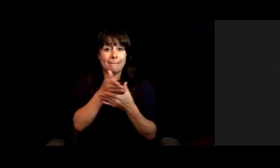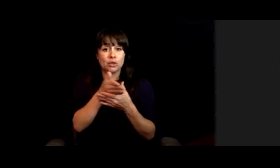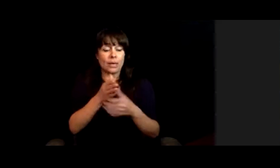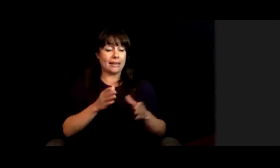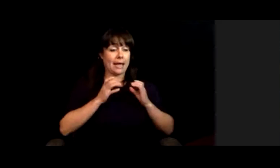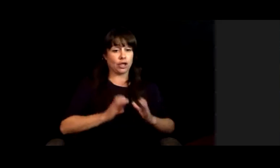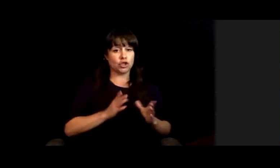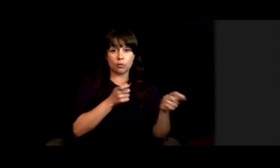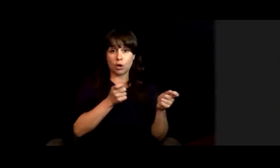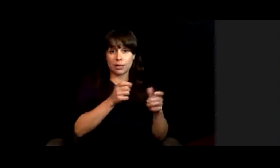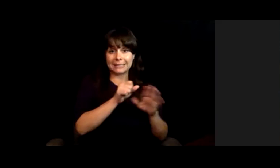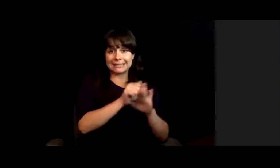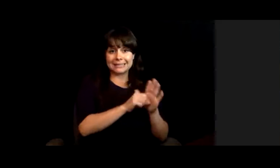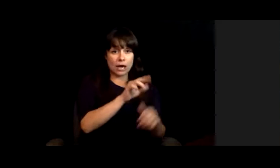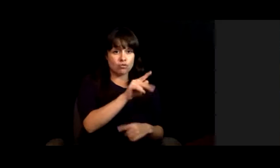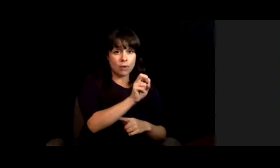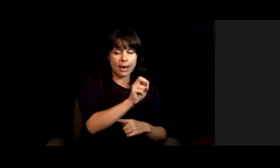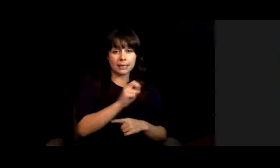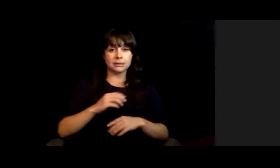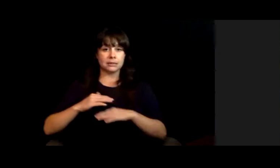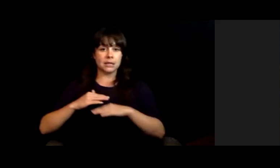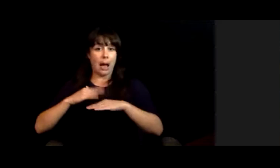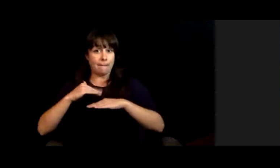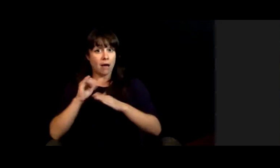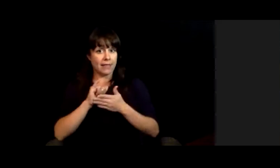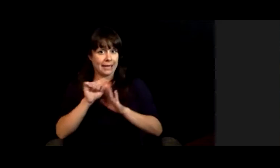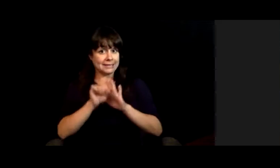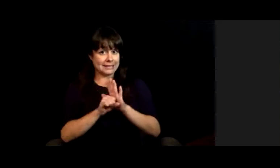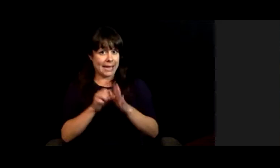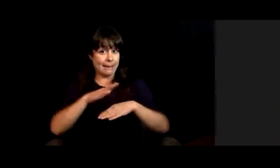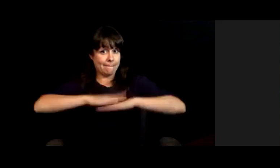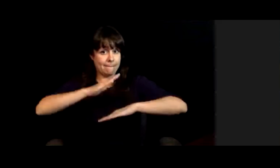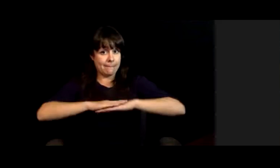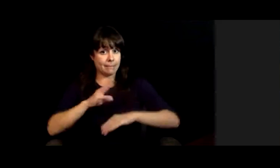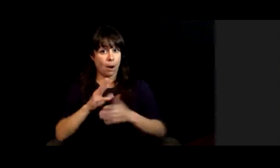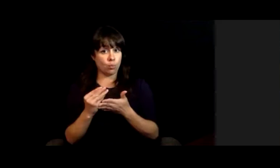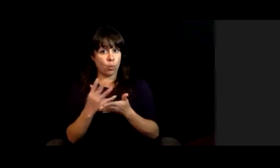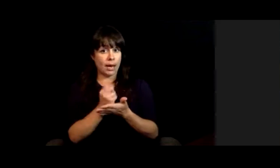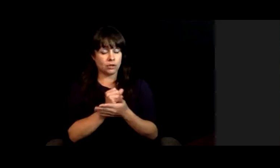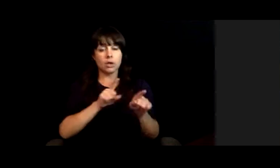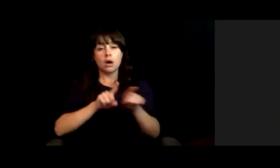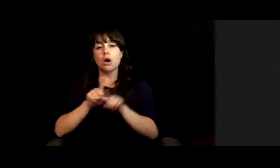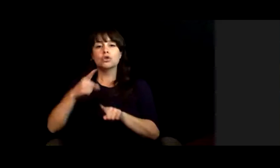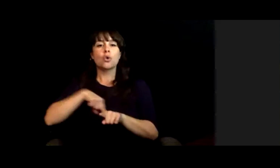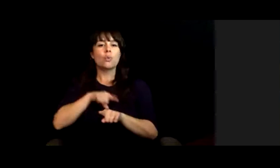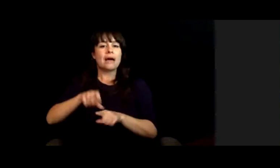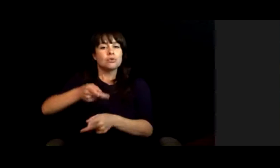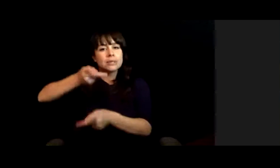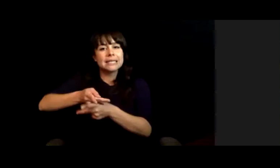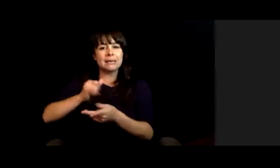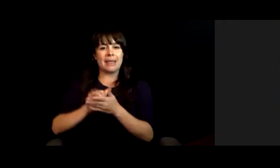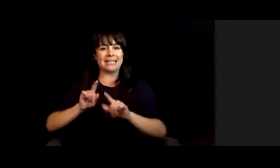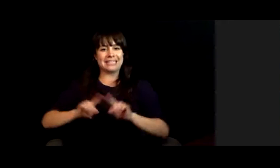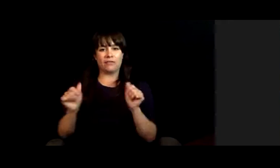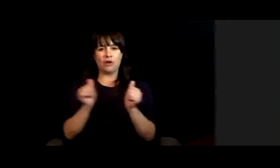right, and above the state minimum wage, and we also we have to maintain that differential between the Northern Virginia